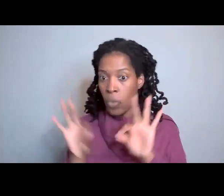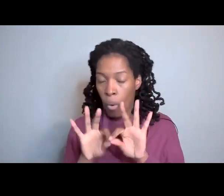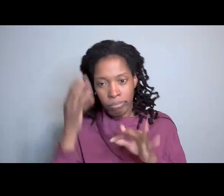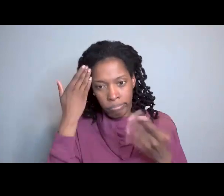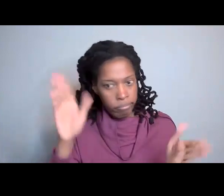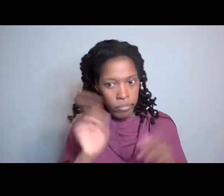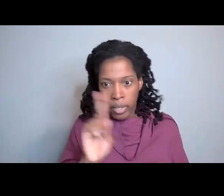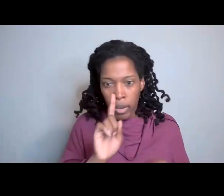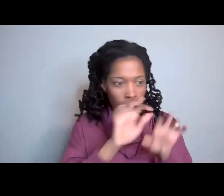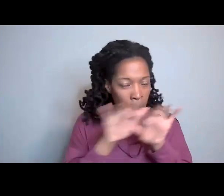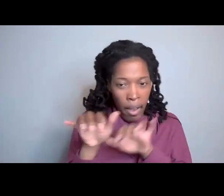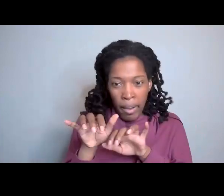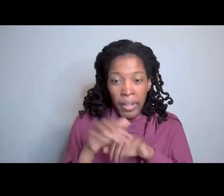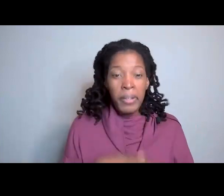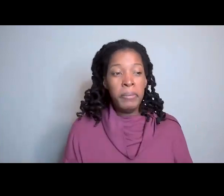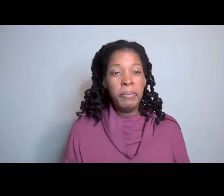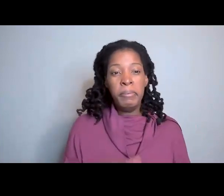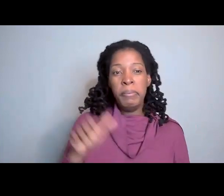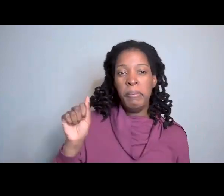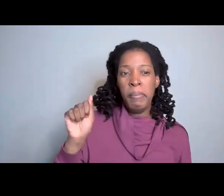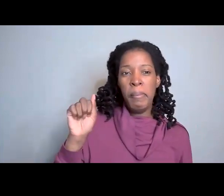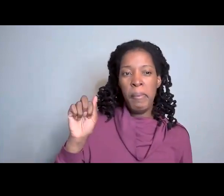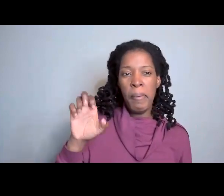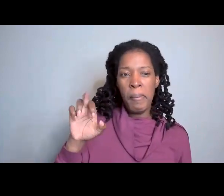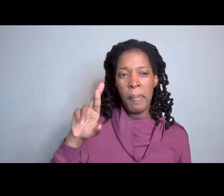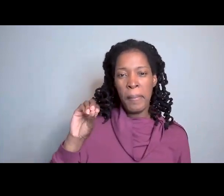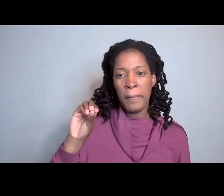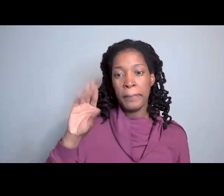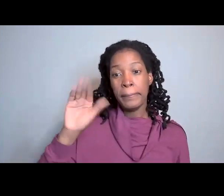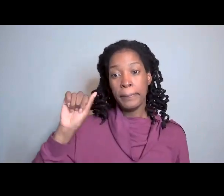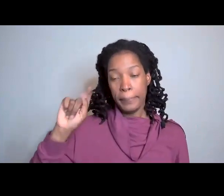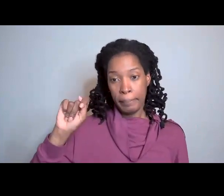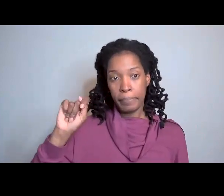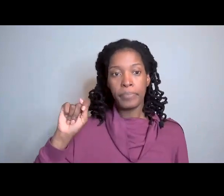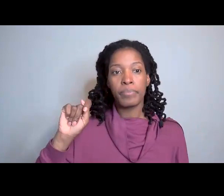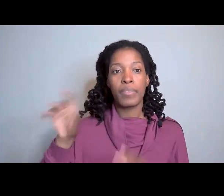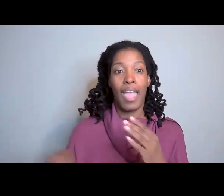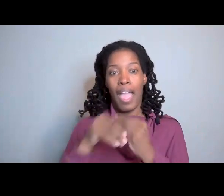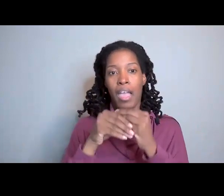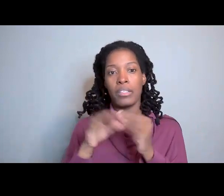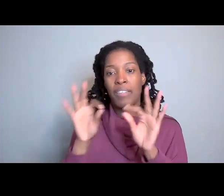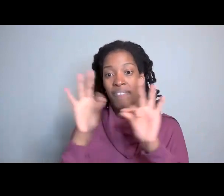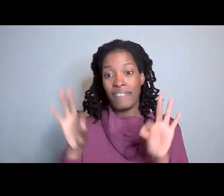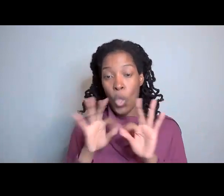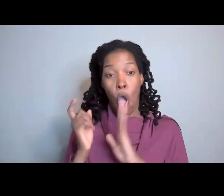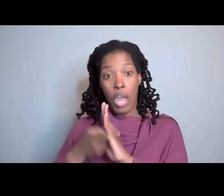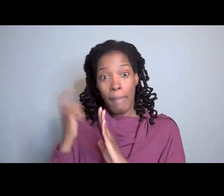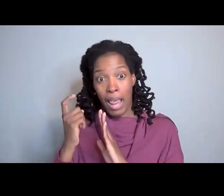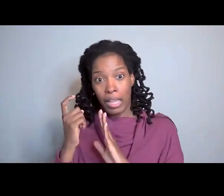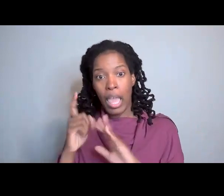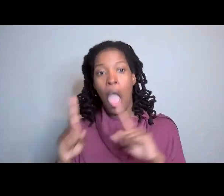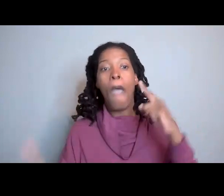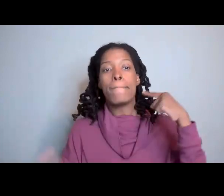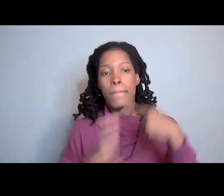a form field automatically, it also automatically adds a name and tooltip